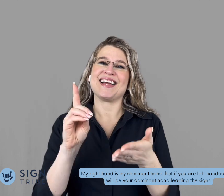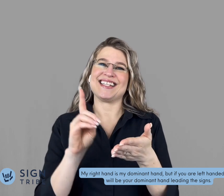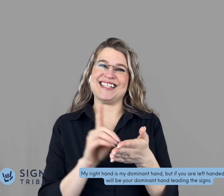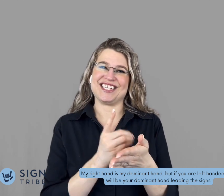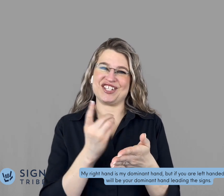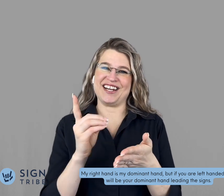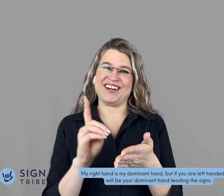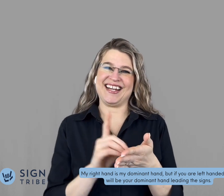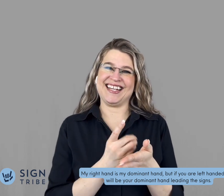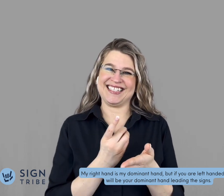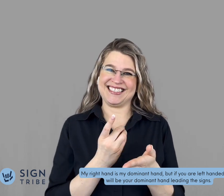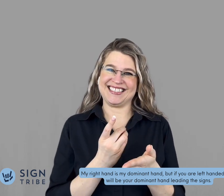Dictionary.